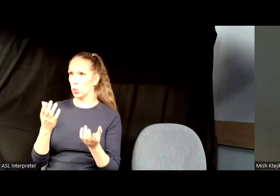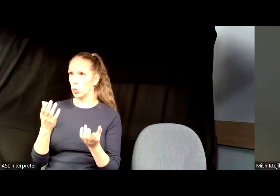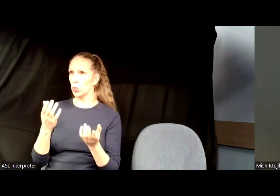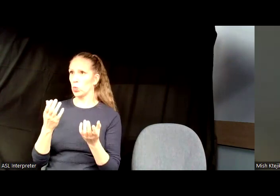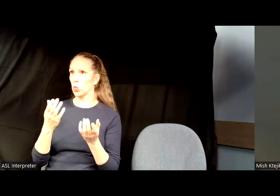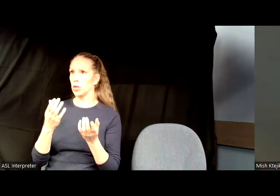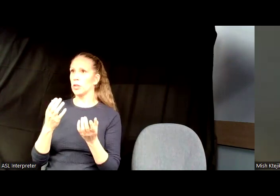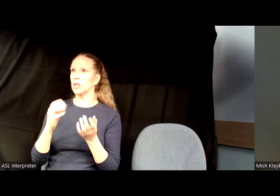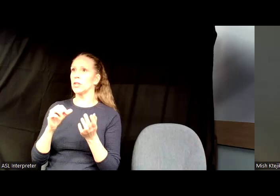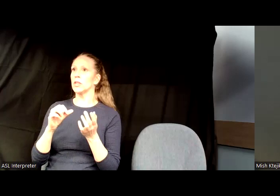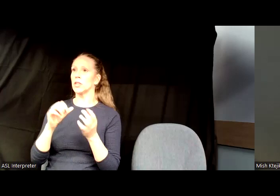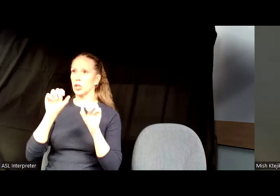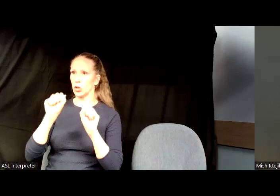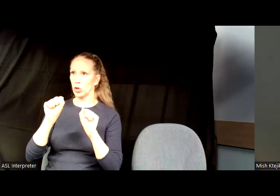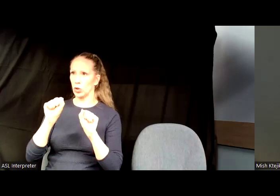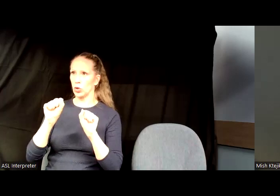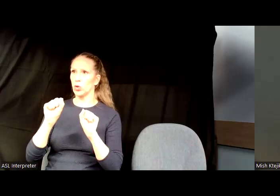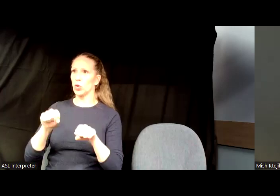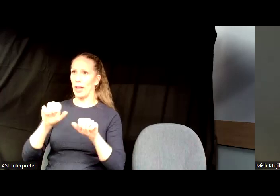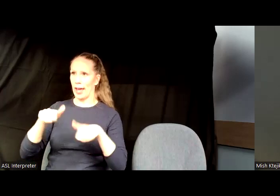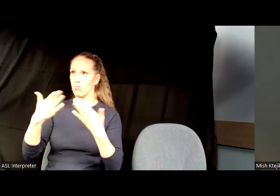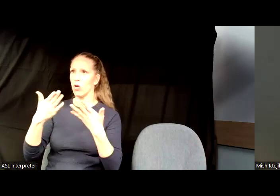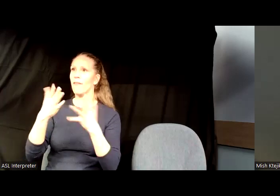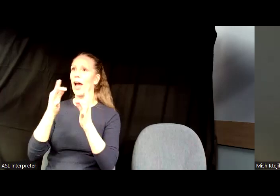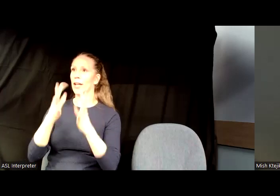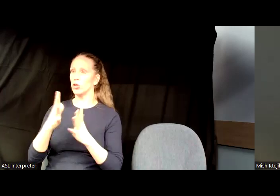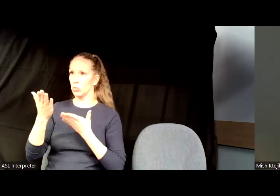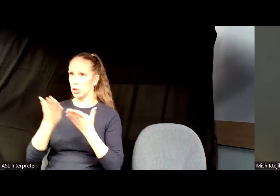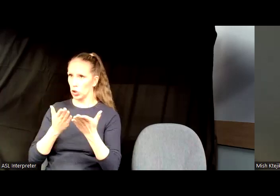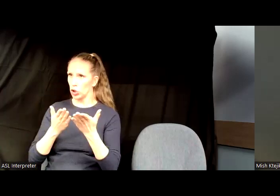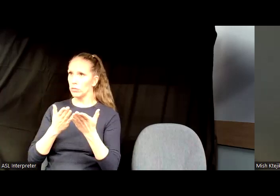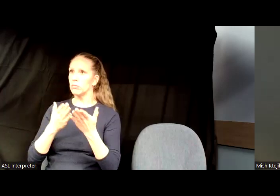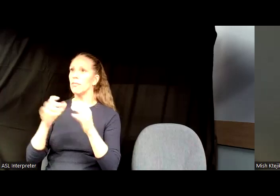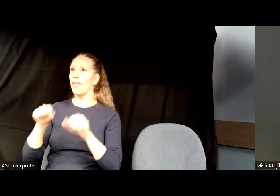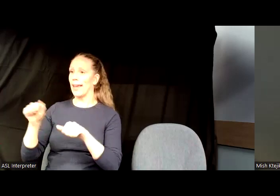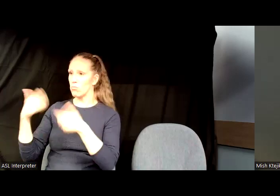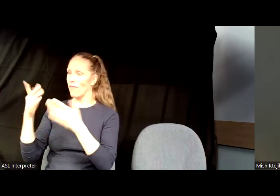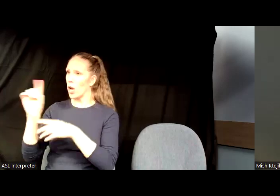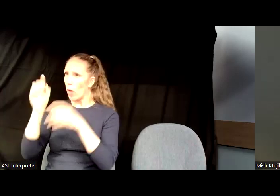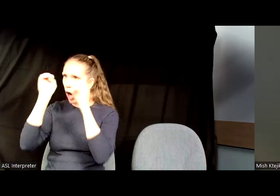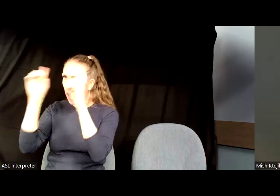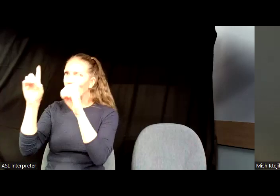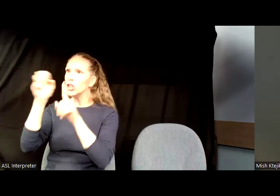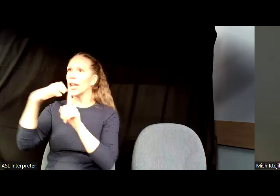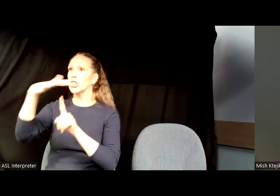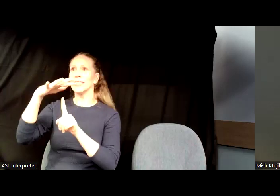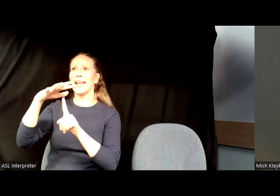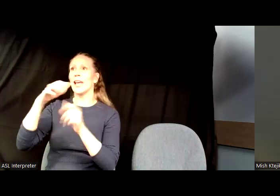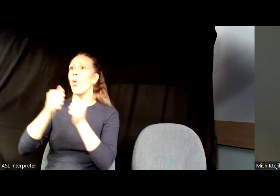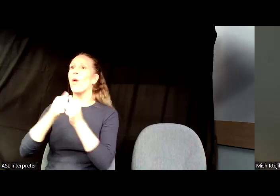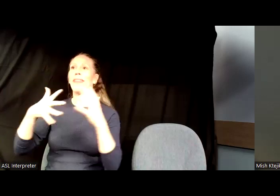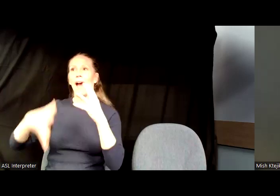can provide sign language services. They can provide them in an education setting out an additional